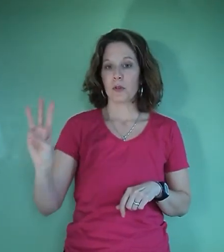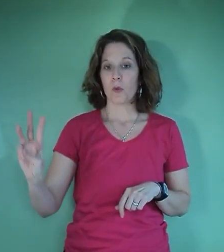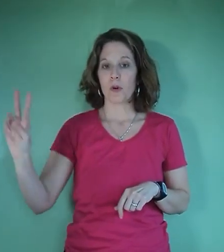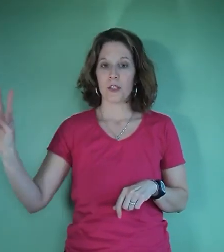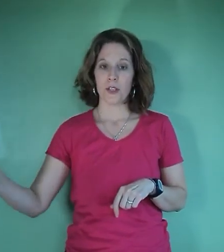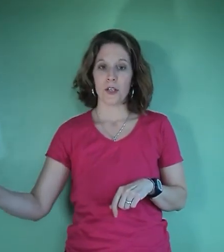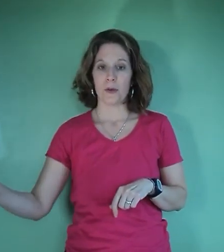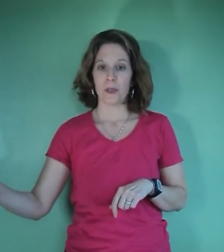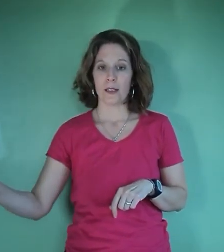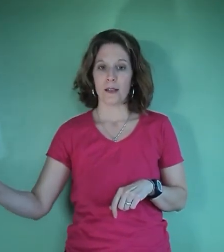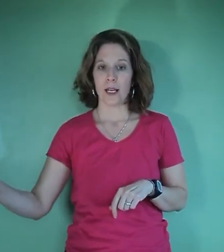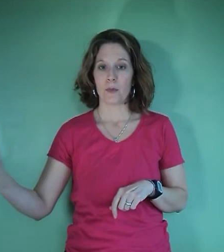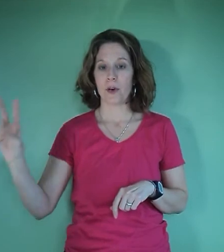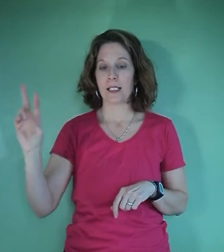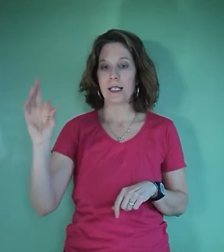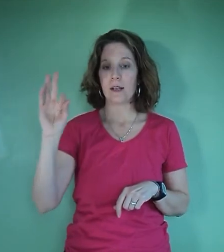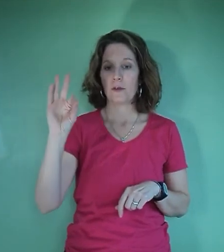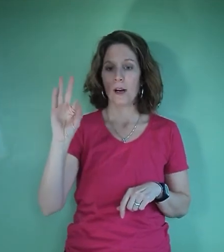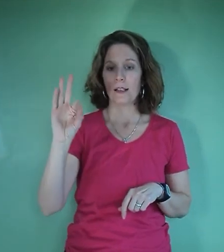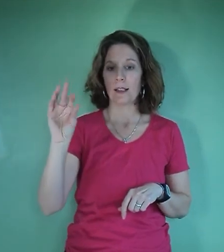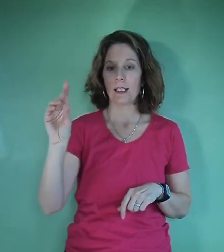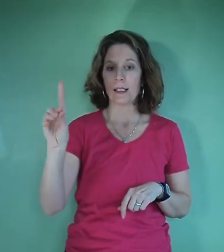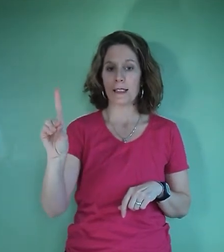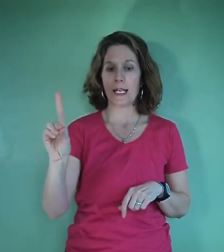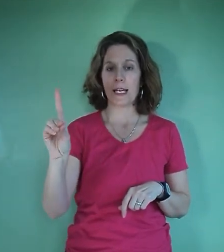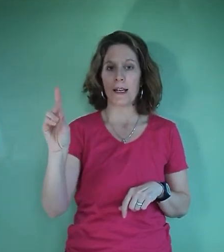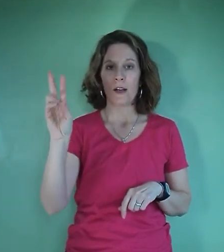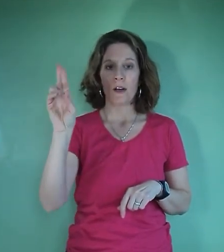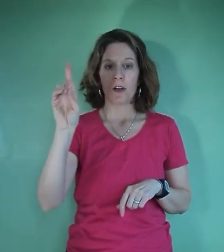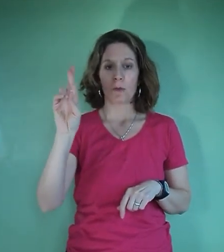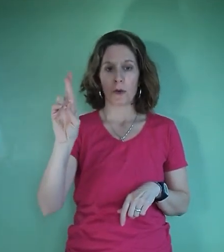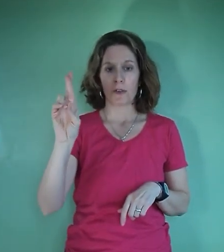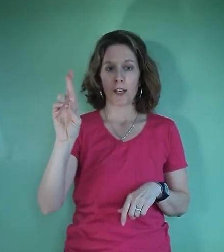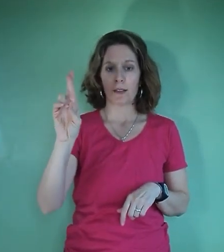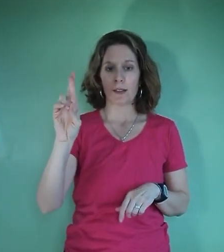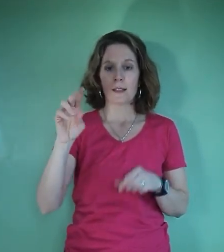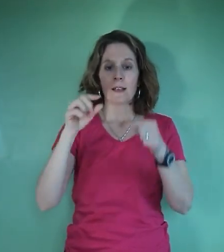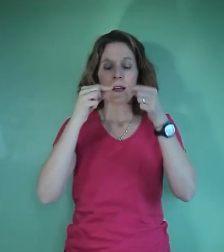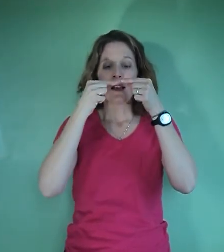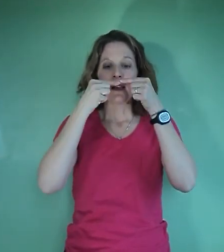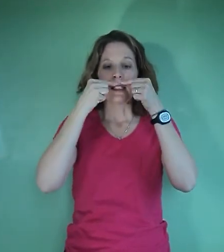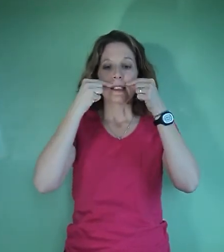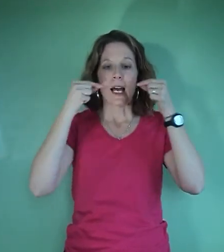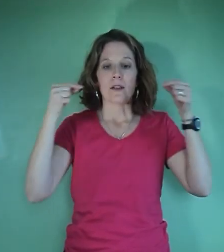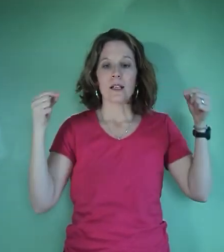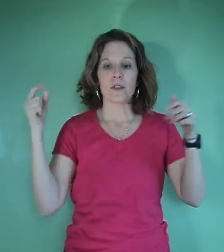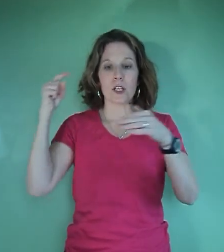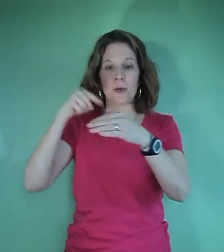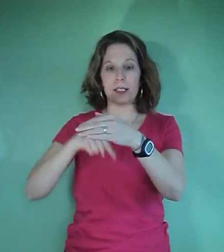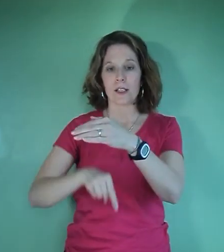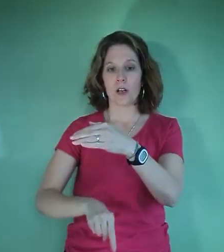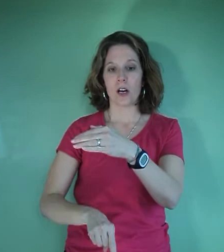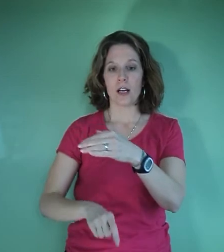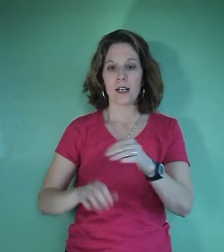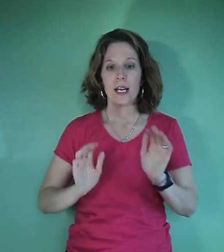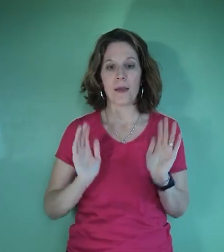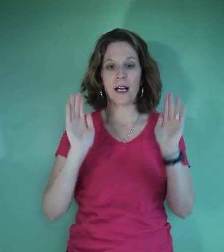World War II and President Franklin D. Roosevelt. Stalin of the USSR and the